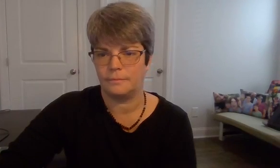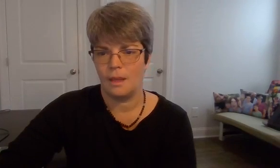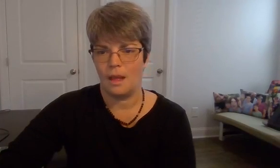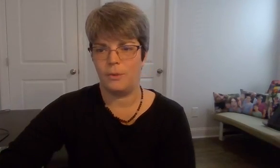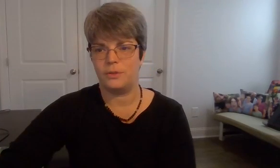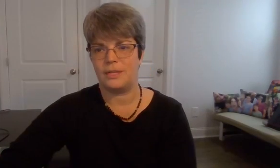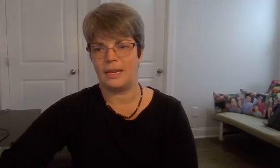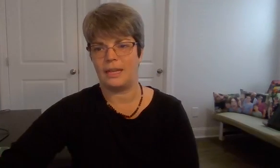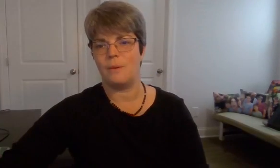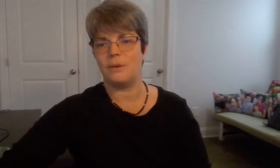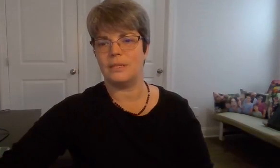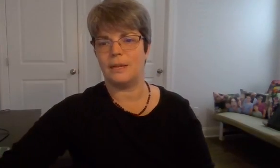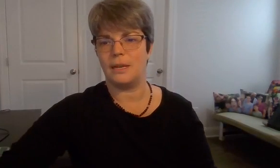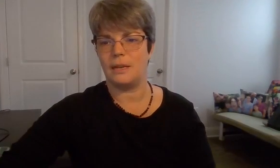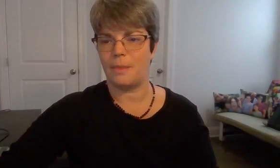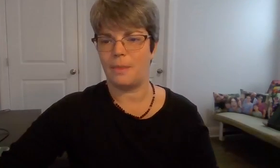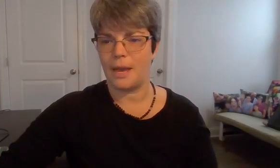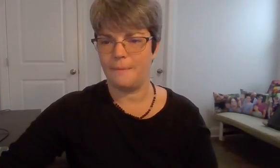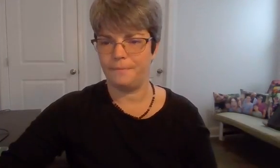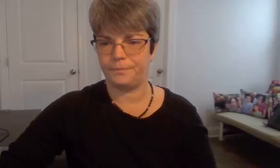I'll post that again one more time down here at the bottom.